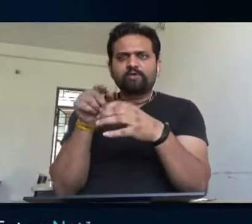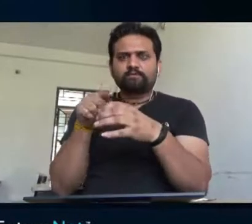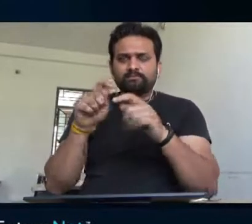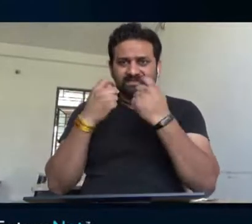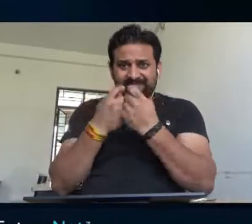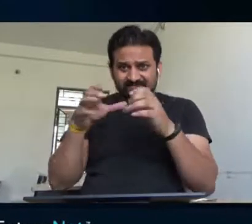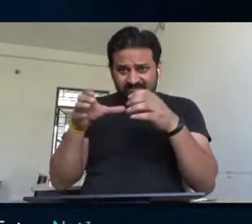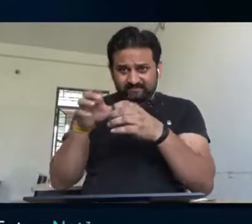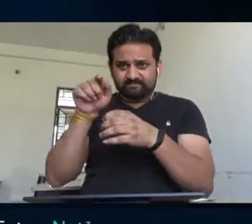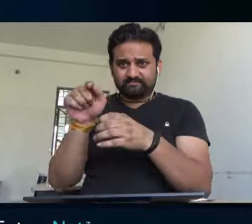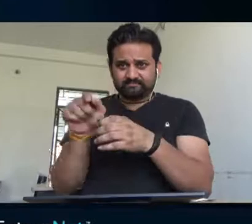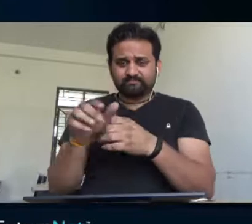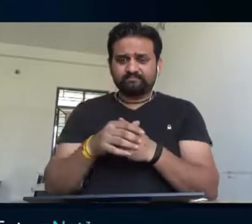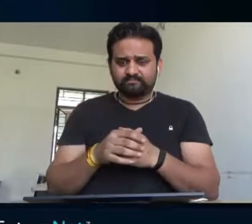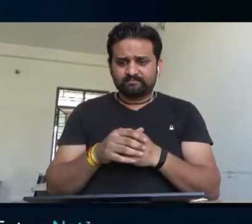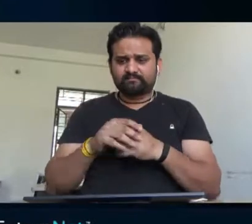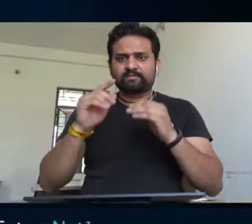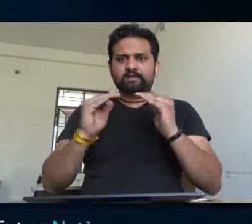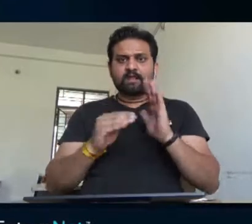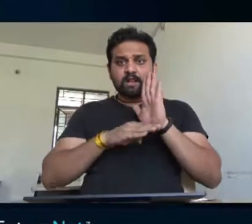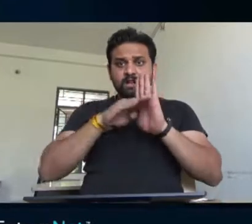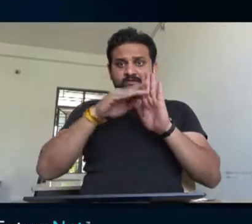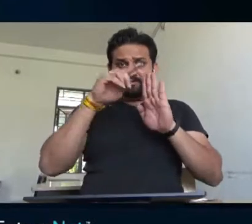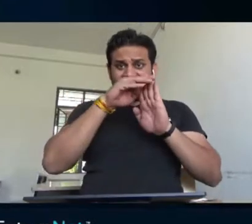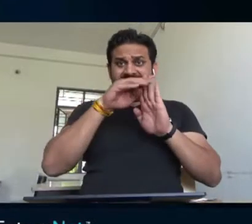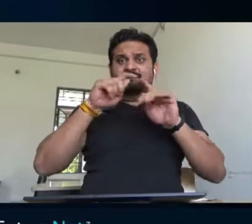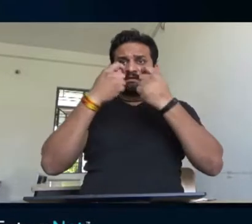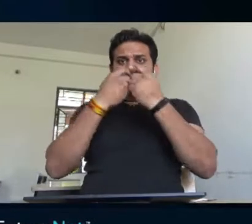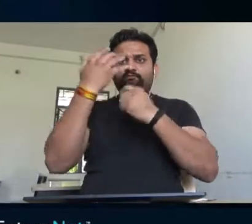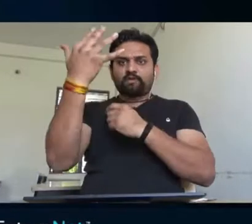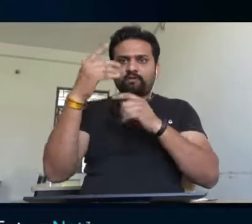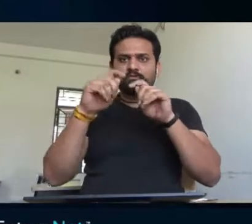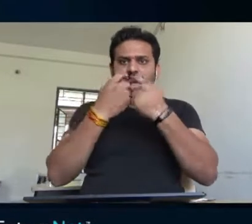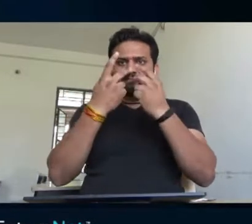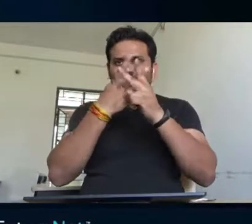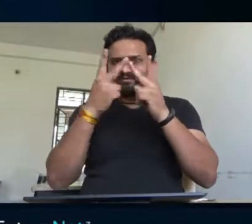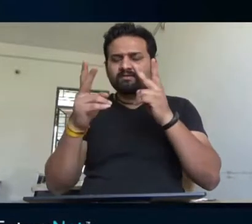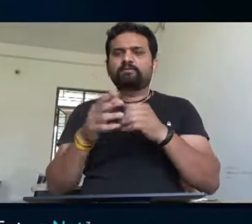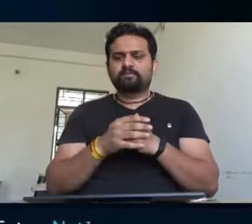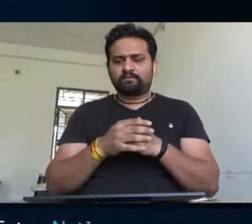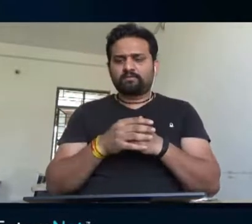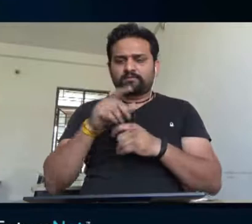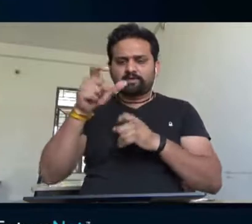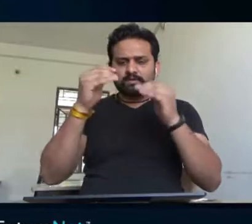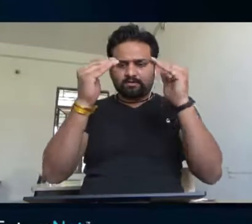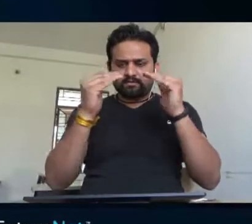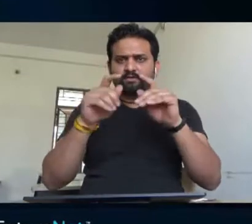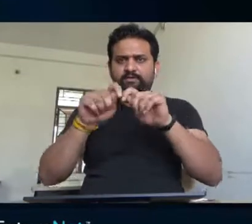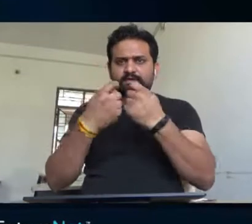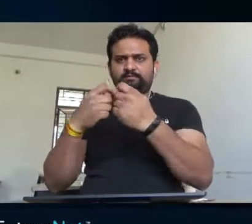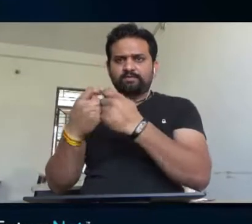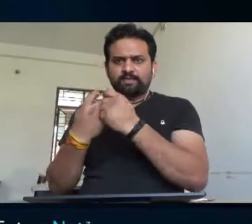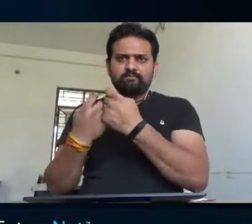we see that is in the highest levels with 5 teams is too much, and for this medium we go down to 2 teams and so